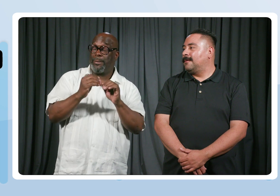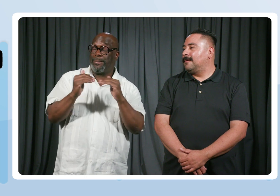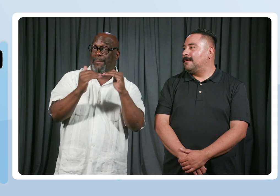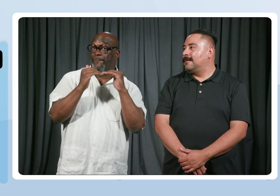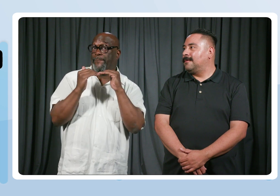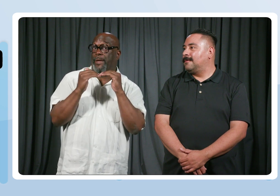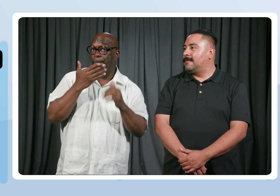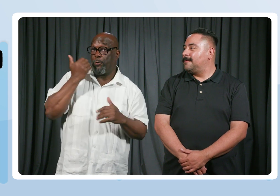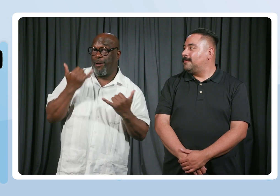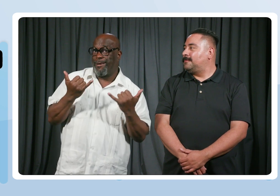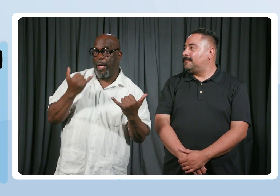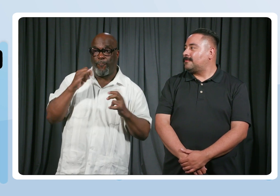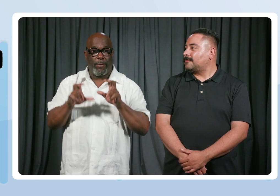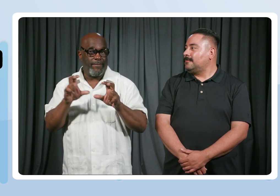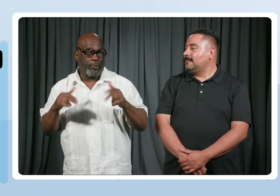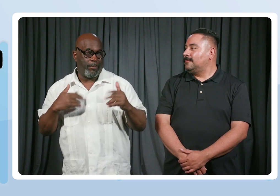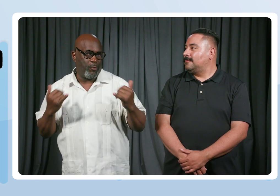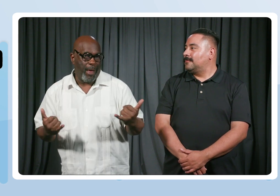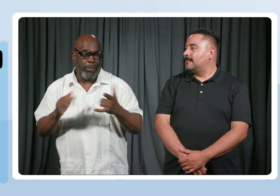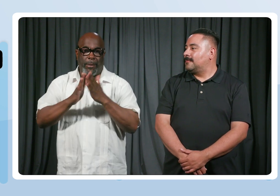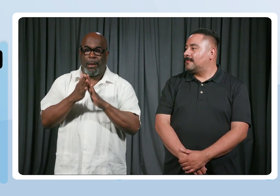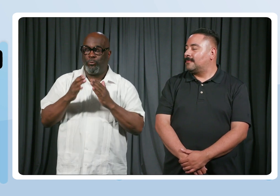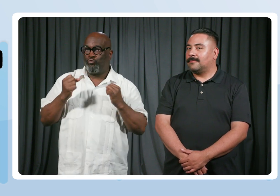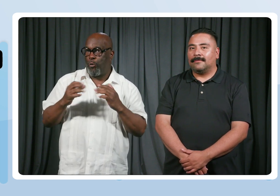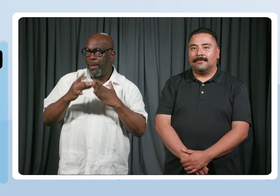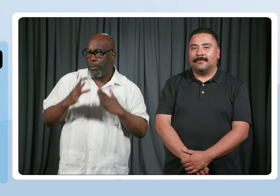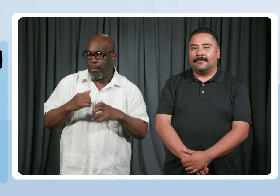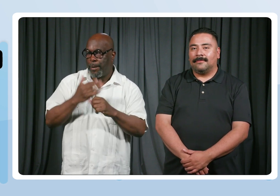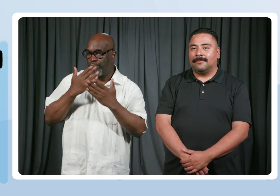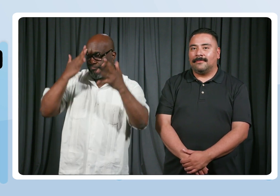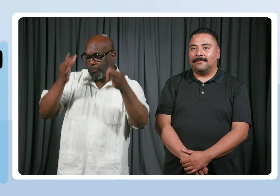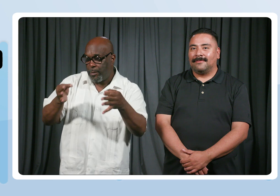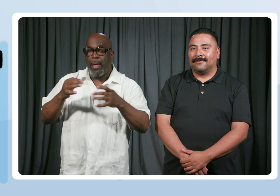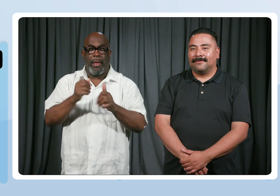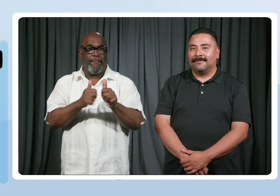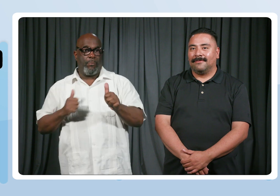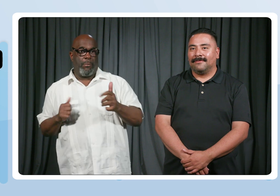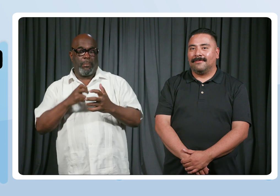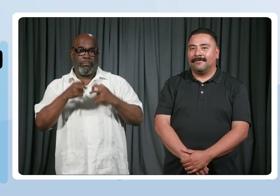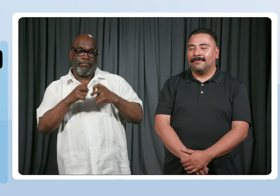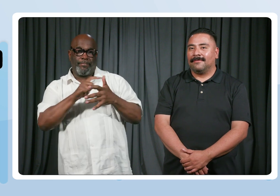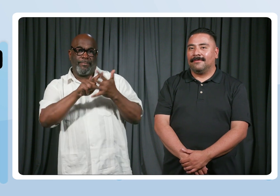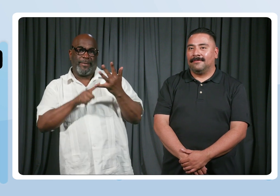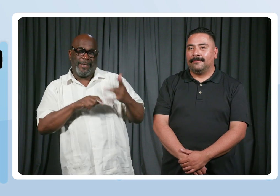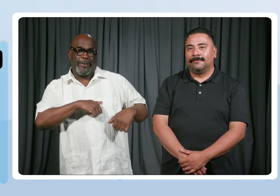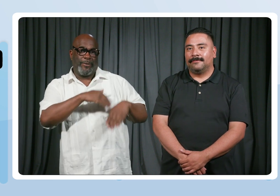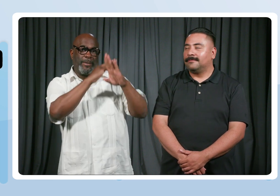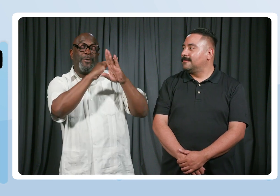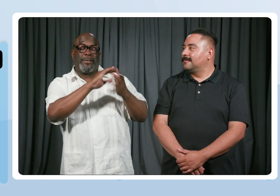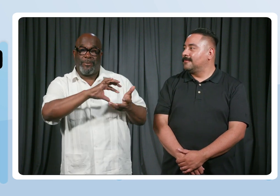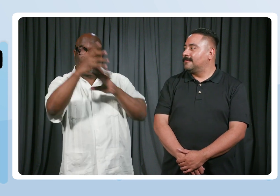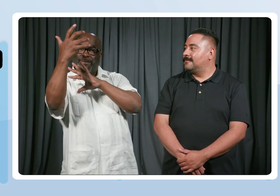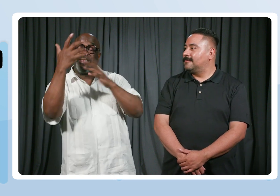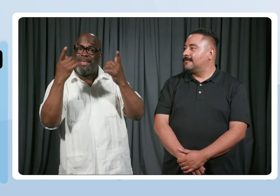If we invest in young people right now, they become strong leaders, they make strong choices, they avoid the pitfalls and barriers and challenges that can come up